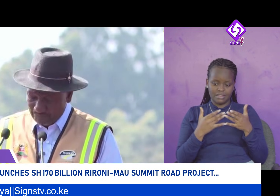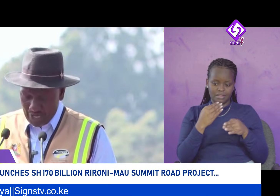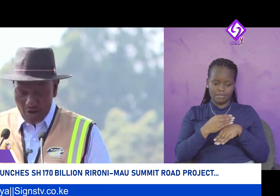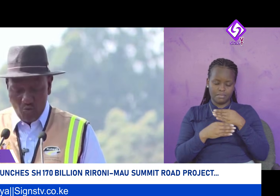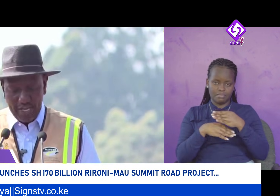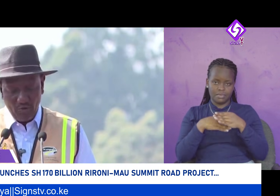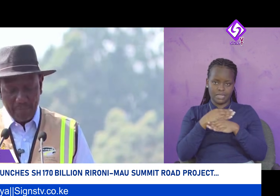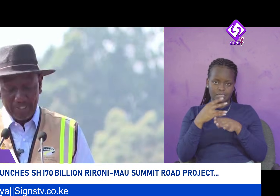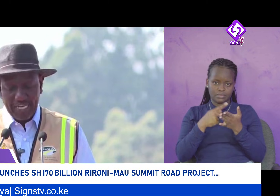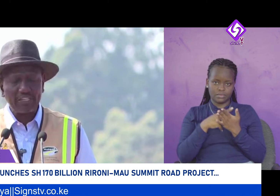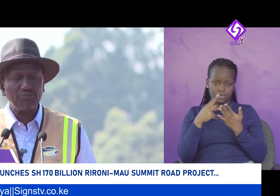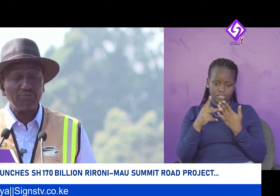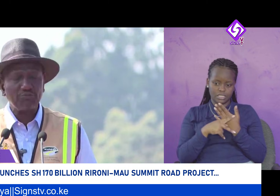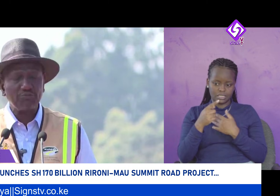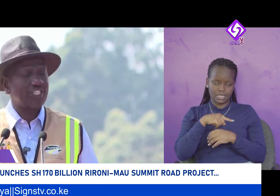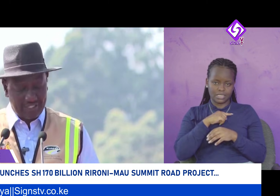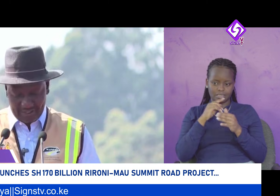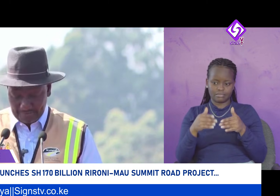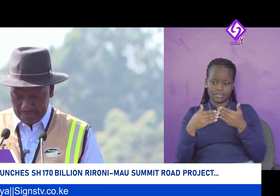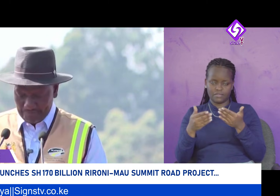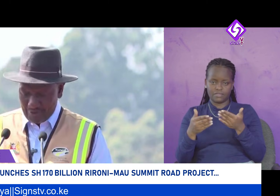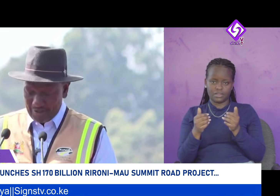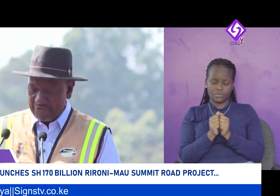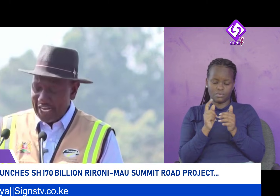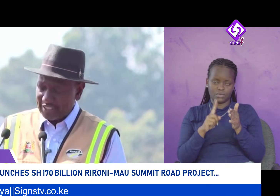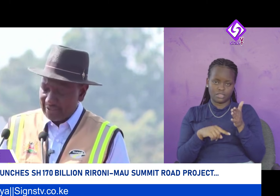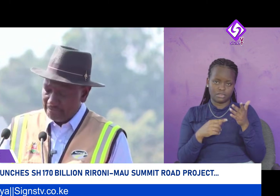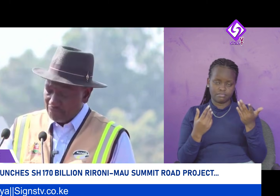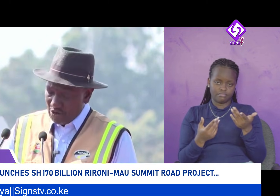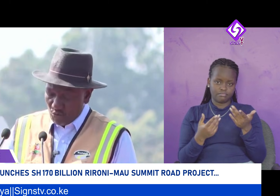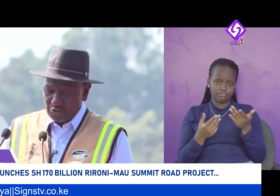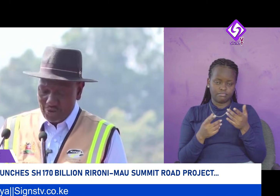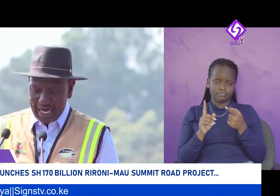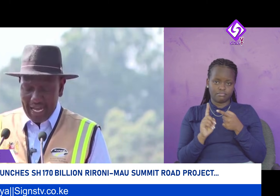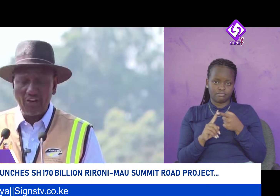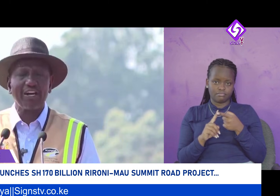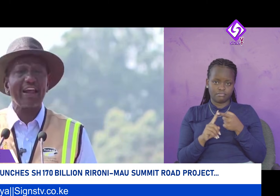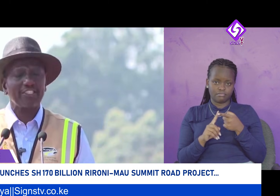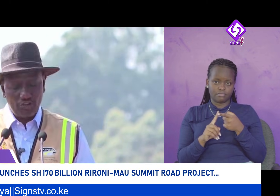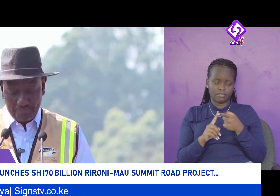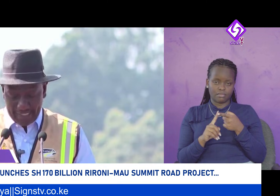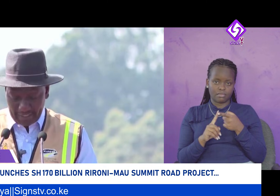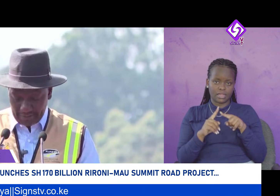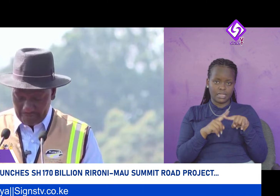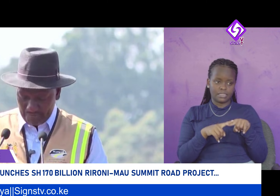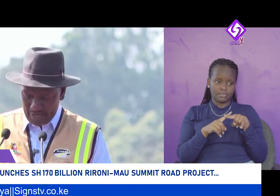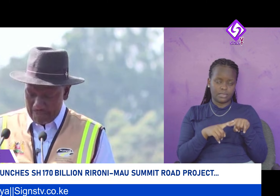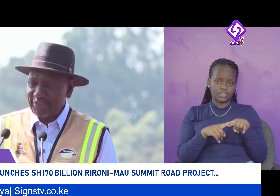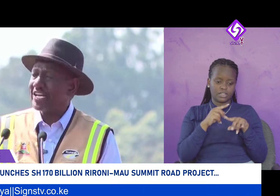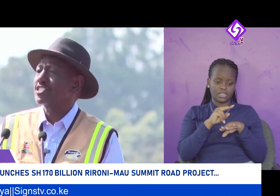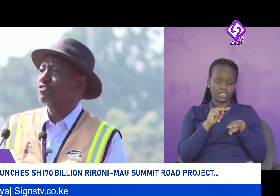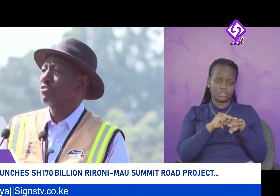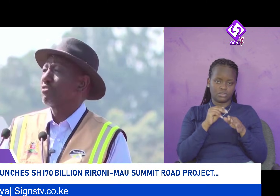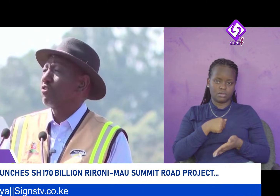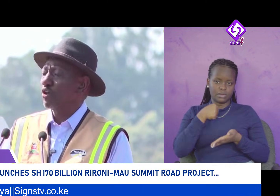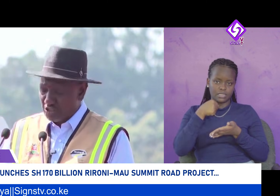projects, we were presented with this. The first was to rely on a national budget,